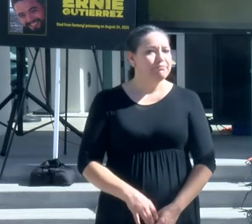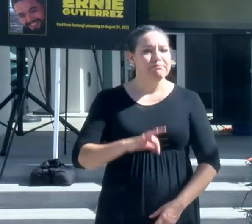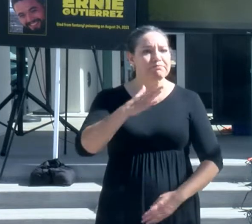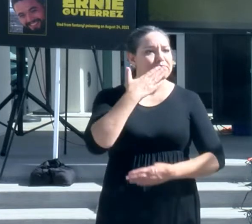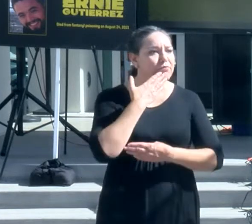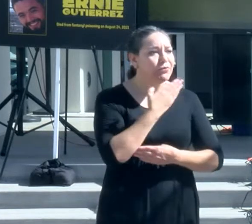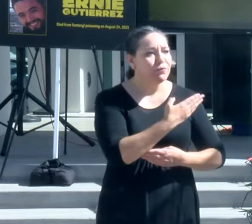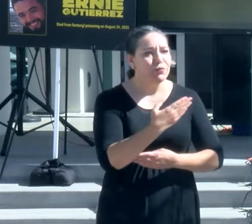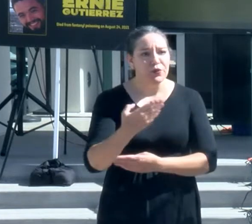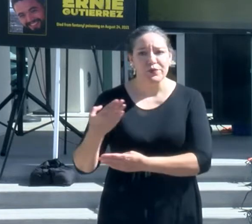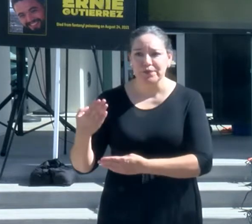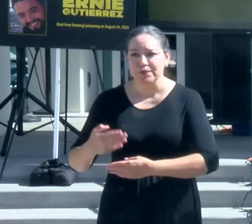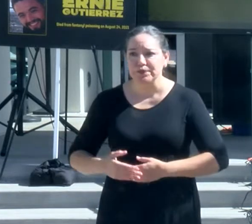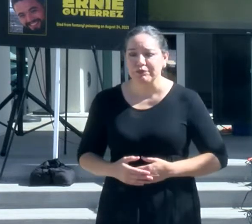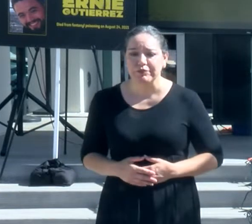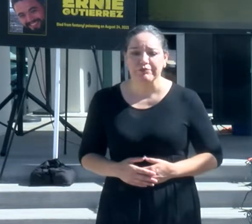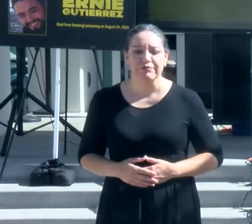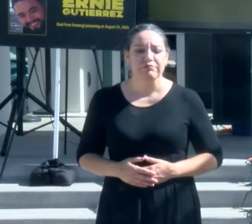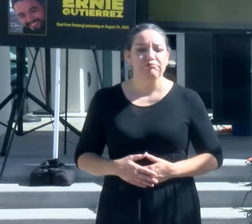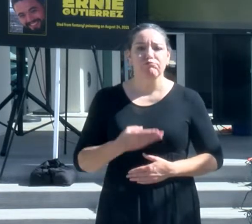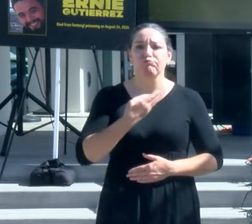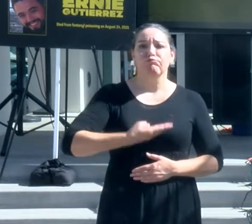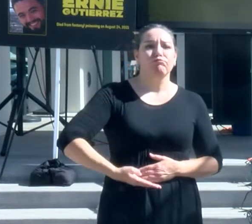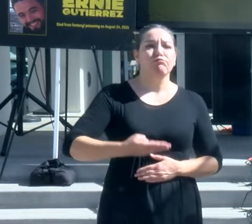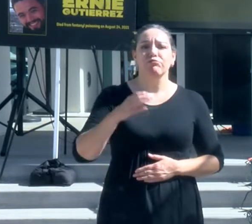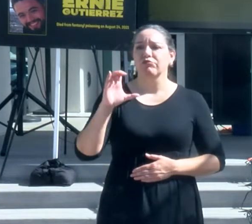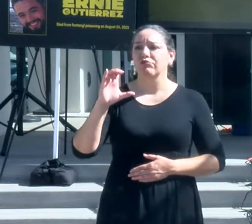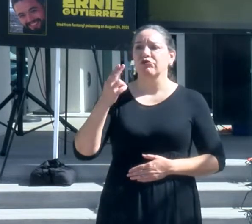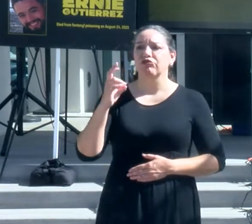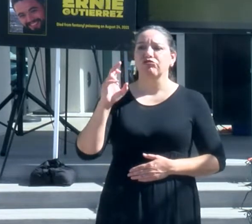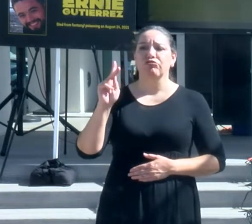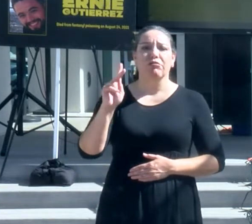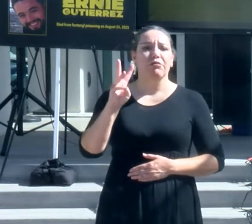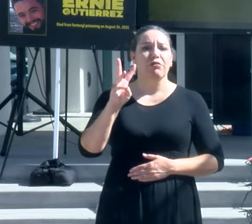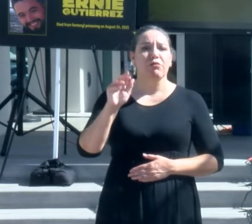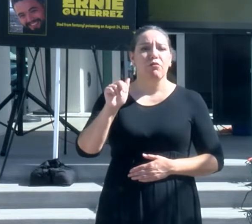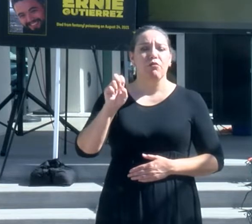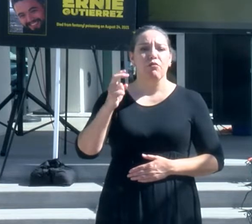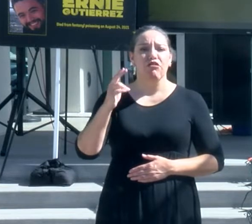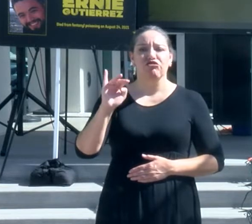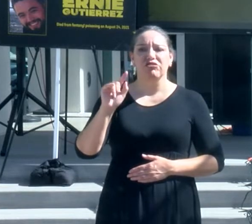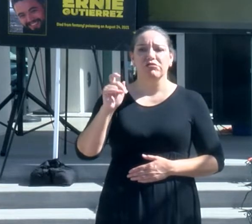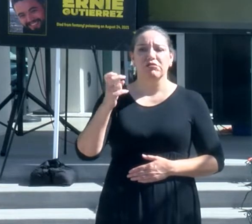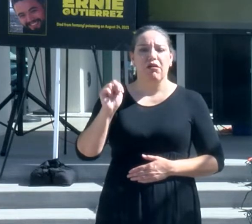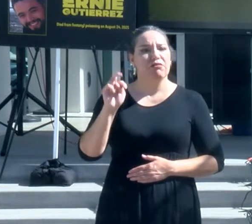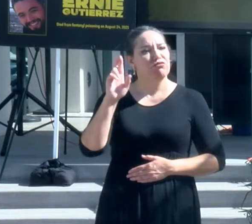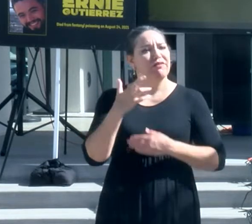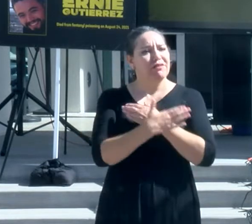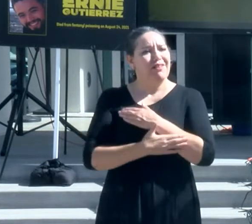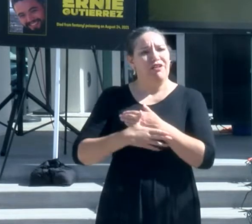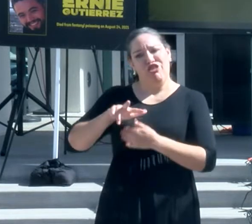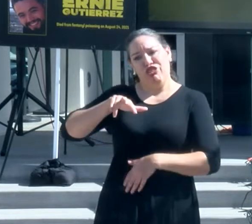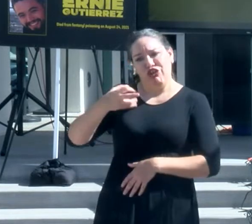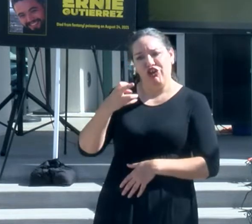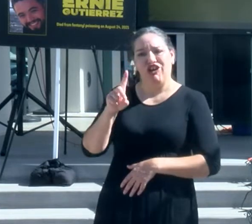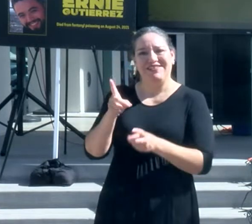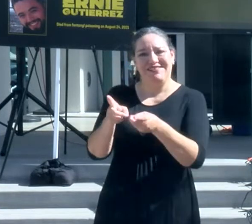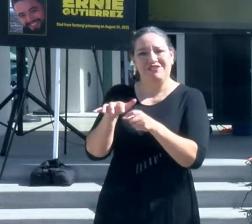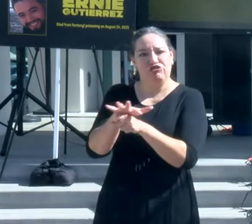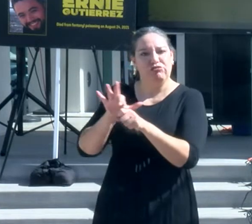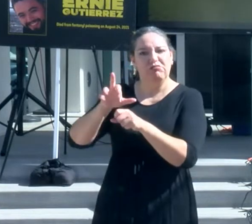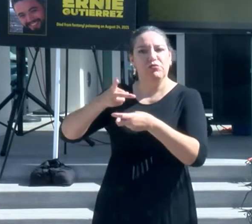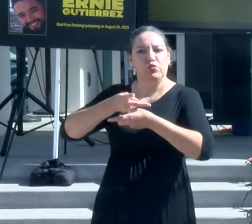Good morning. I'm Chuck Washington. I'm the Riverside County 3rd District Supervisor. I can't